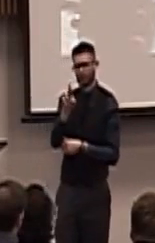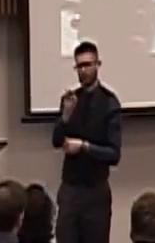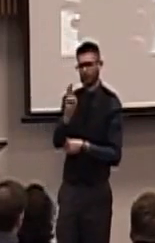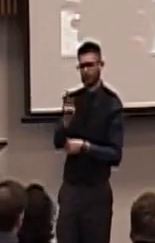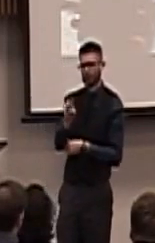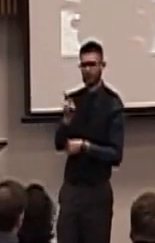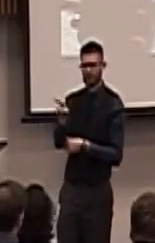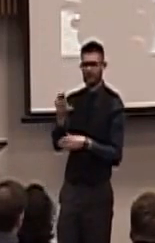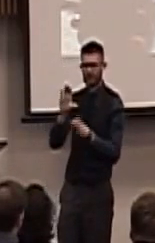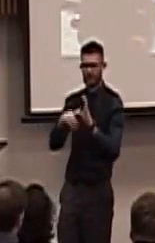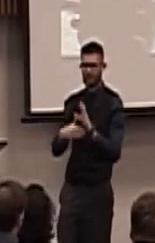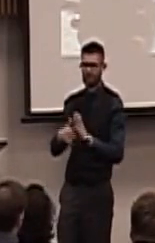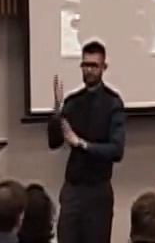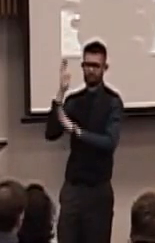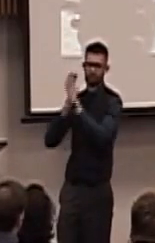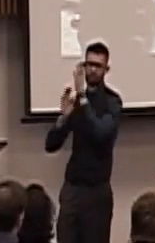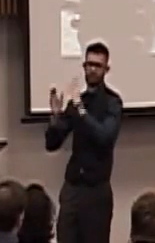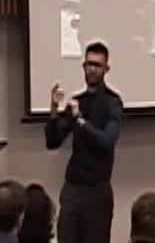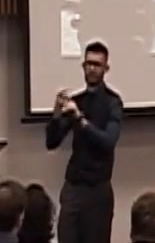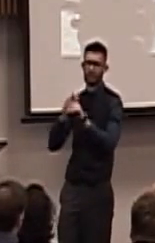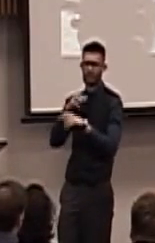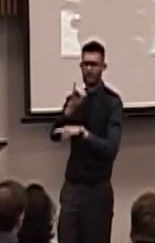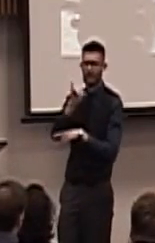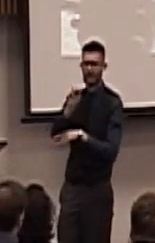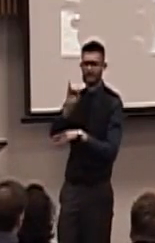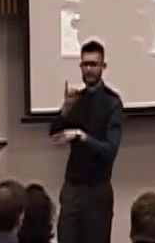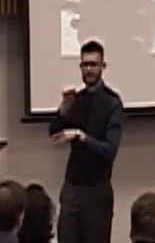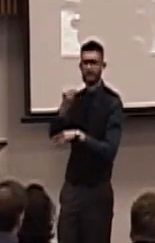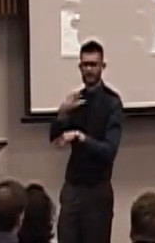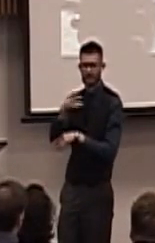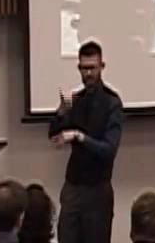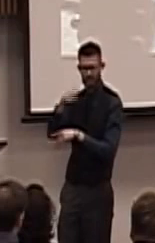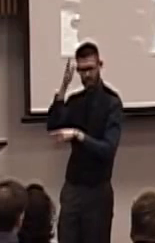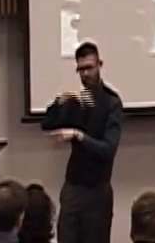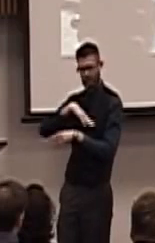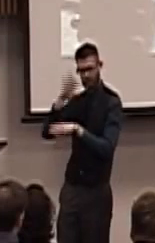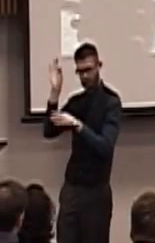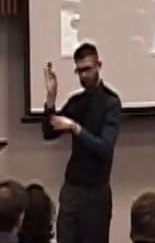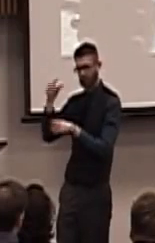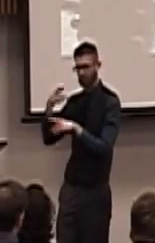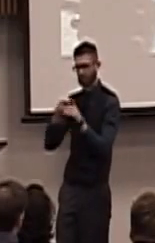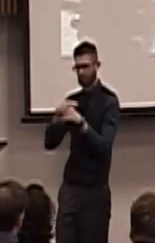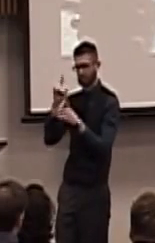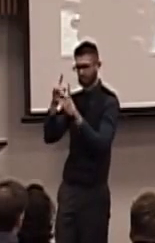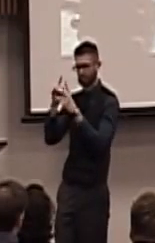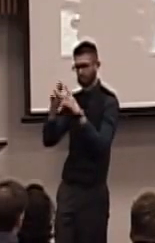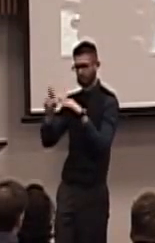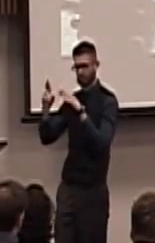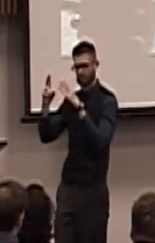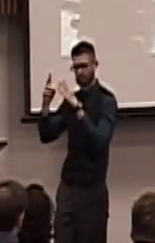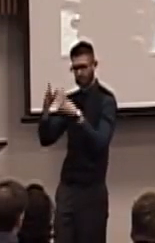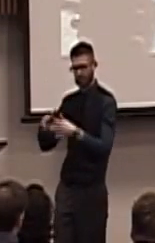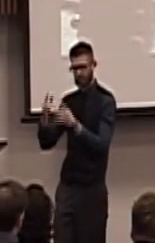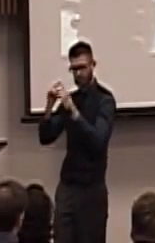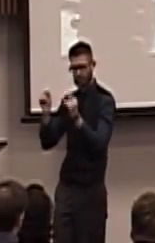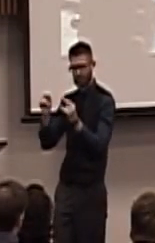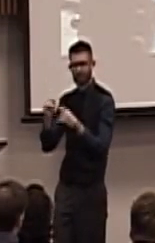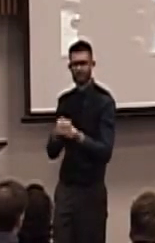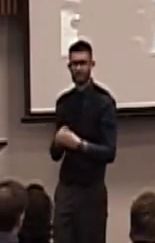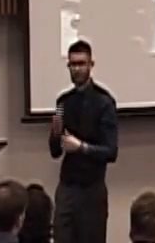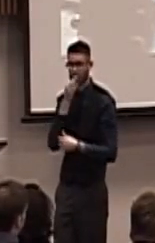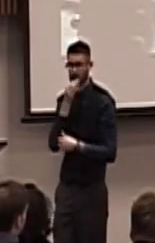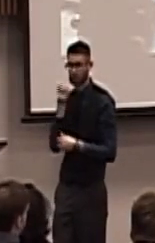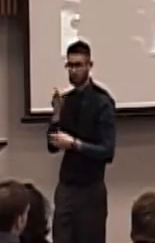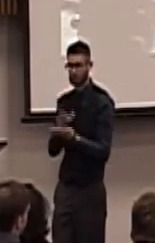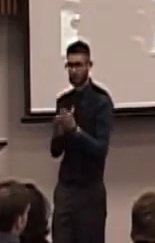converts from Isaiah Jackson back in the Kidiandongo refugee camp, and soon to become